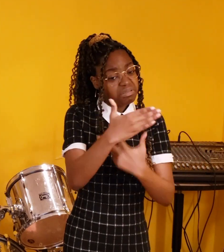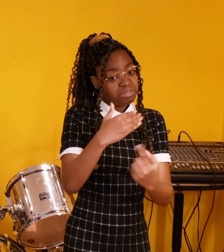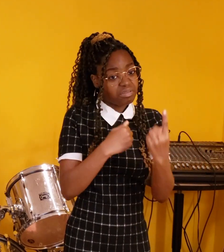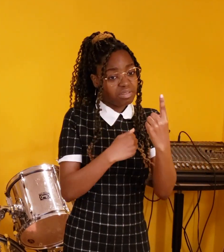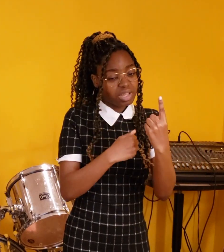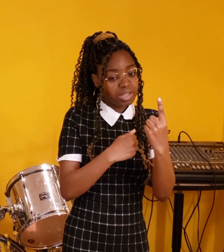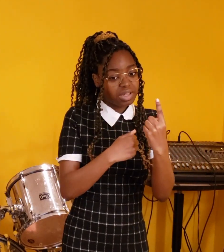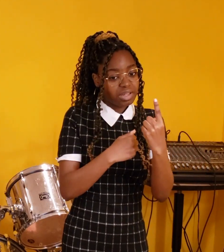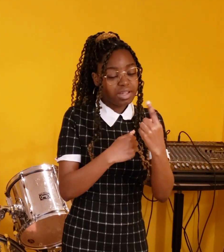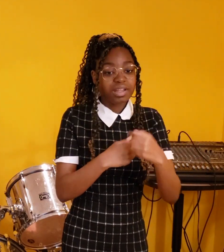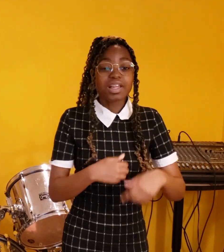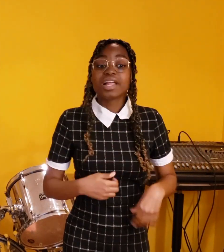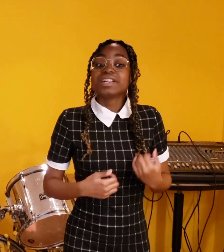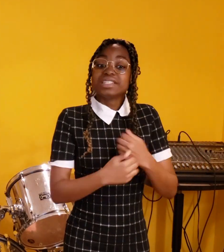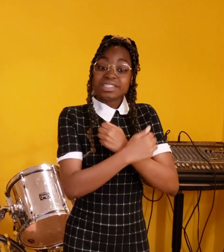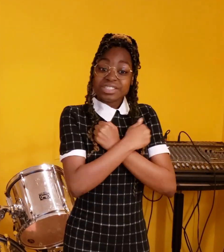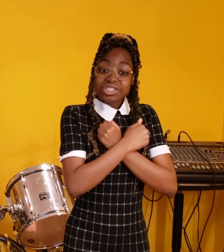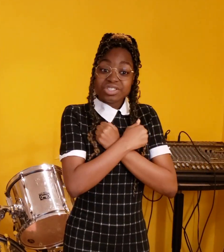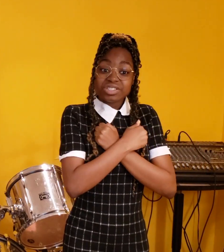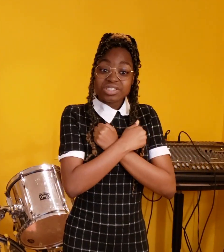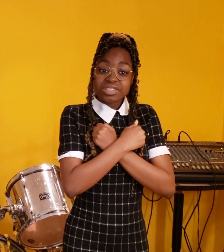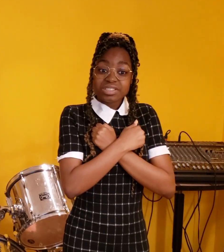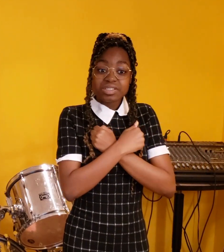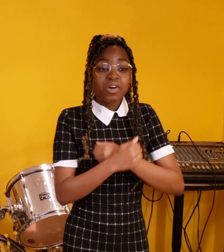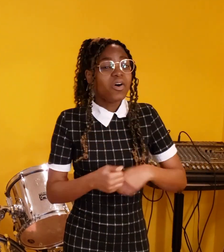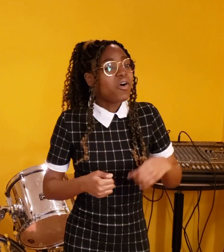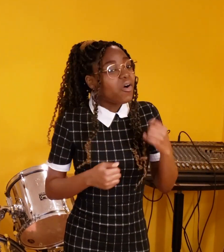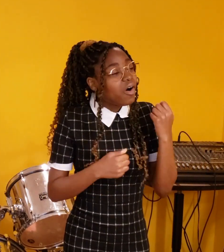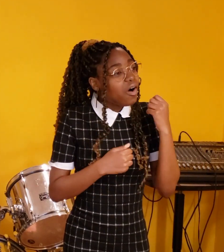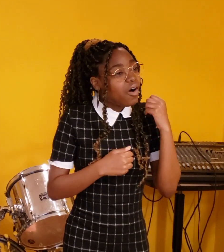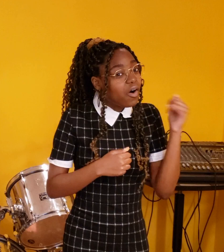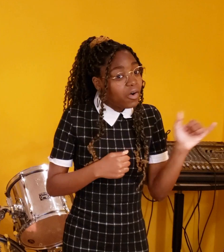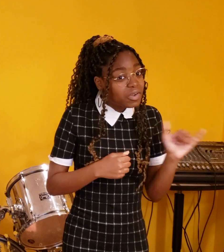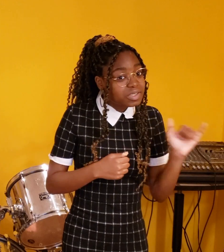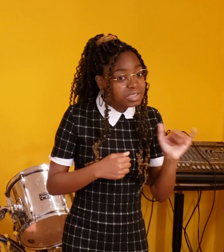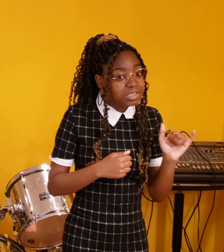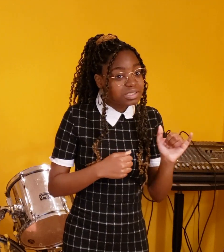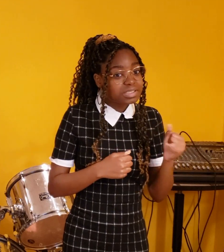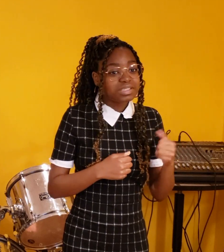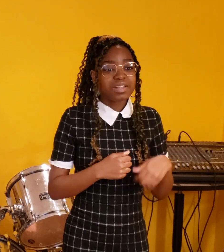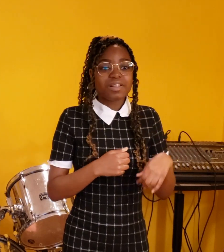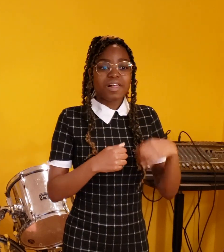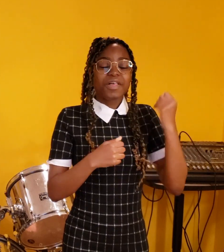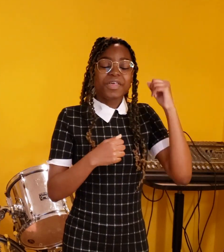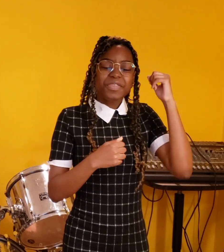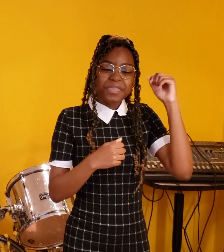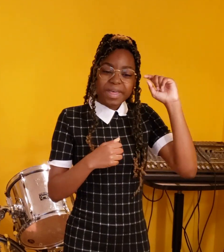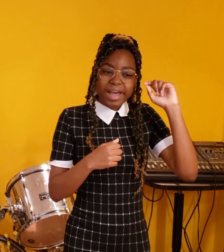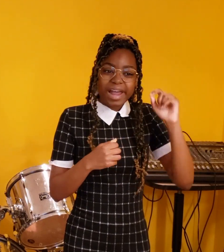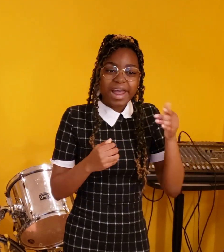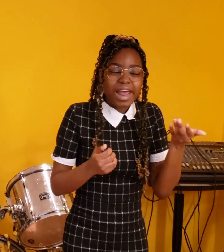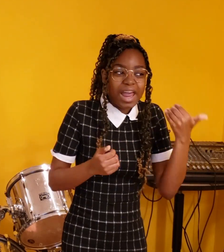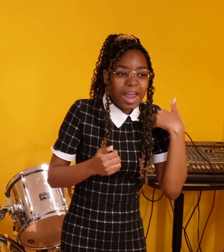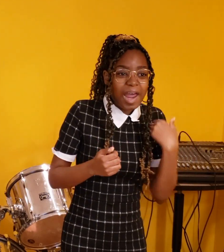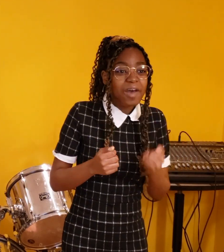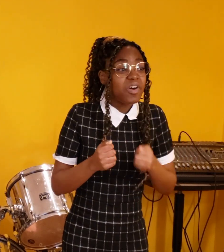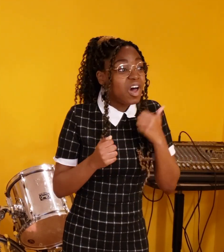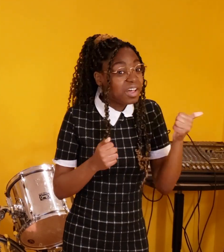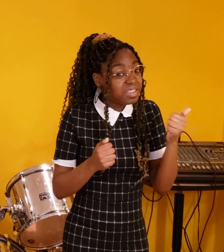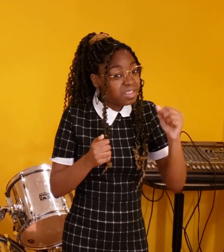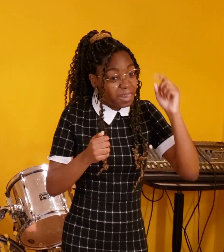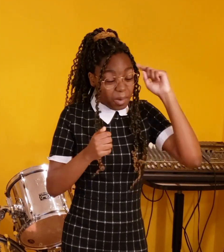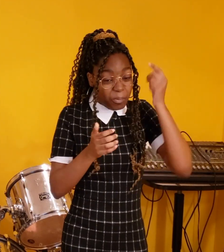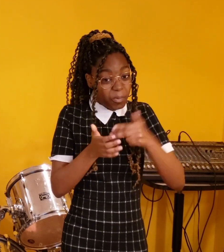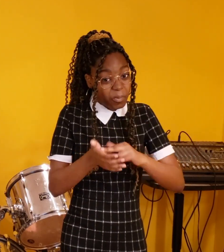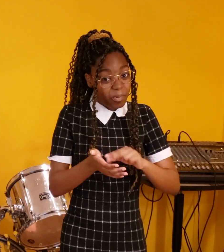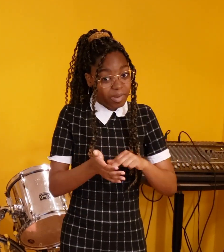charity, was also thinking of another. What do I mean? Elohim had others in mind. God the Father,